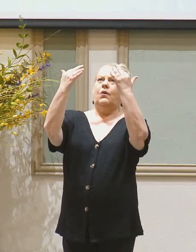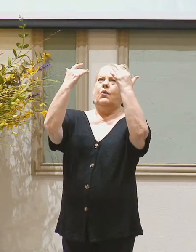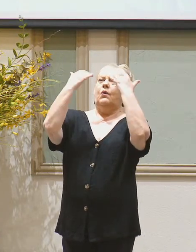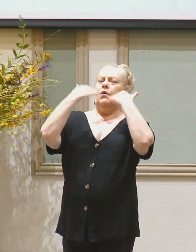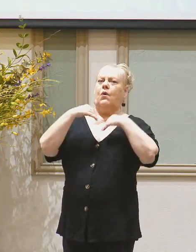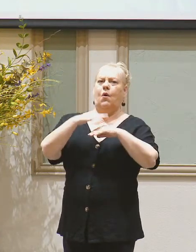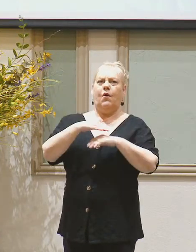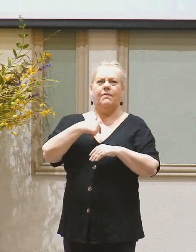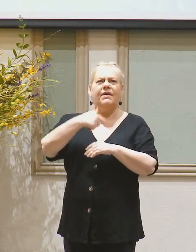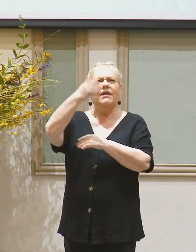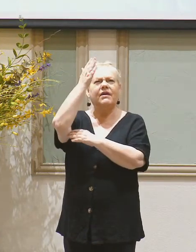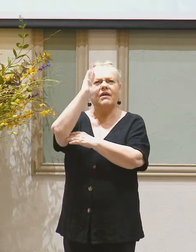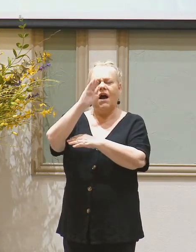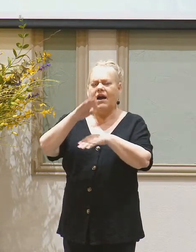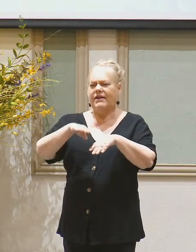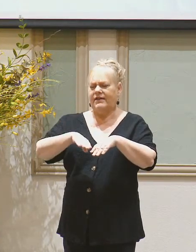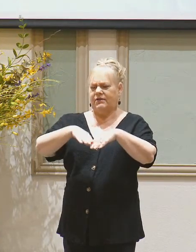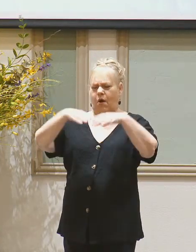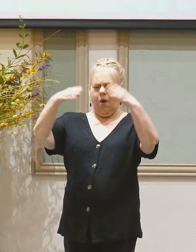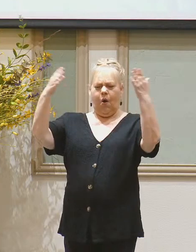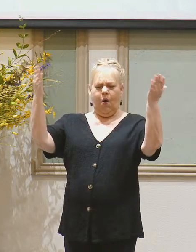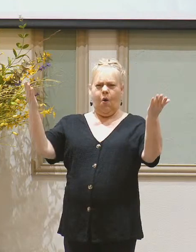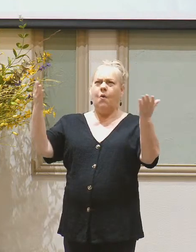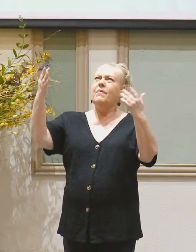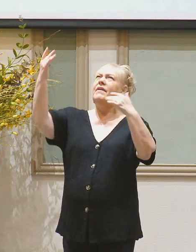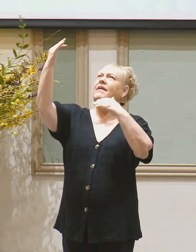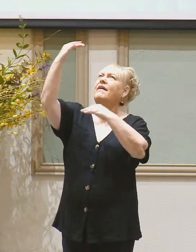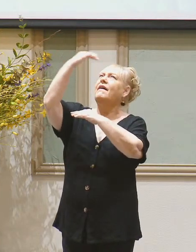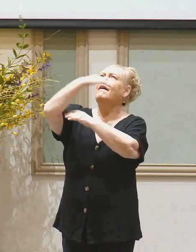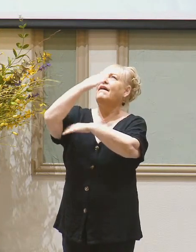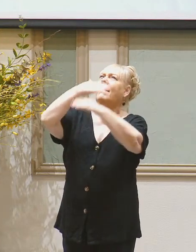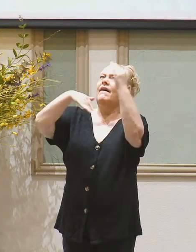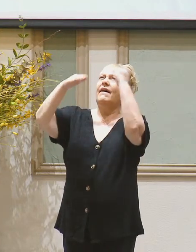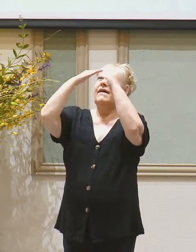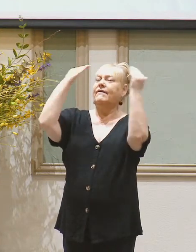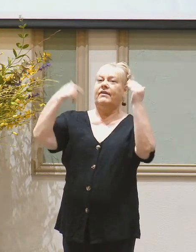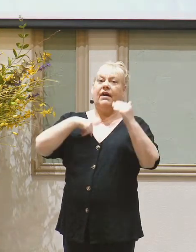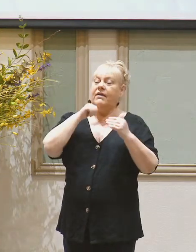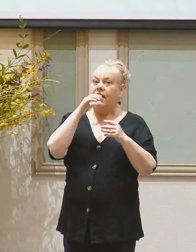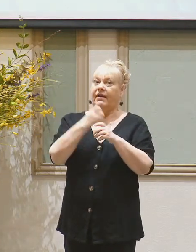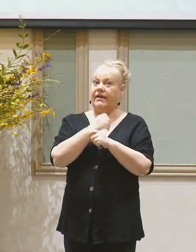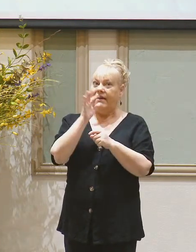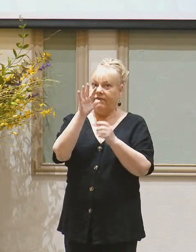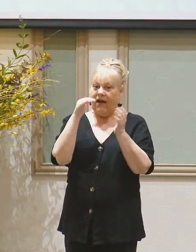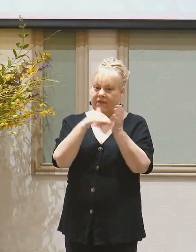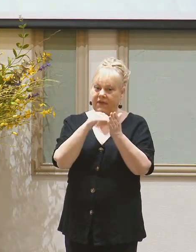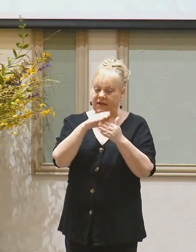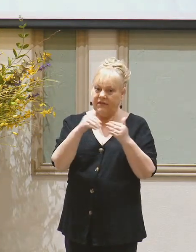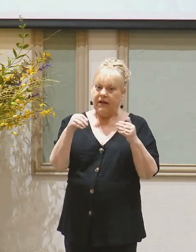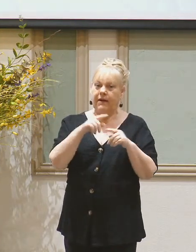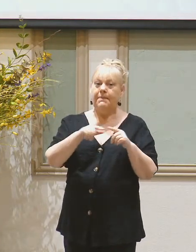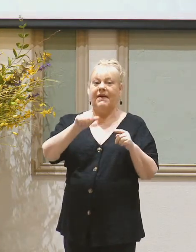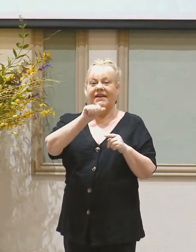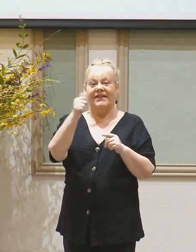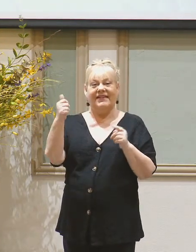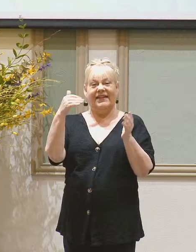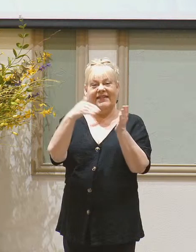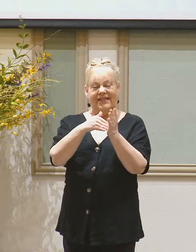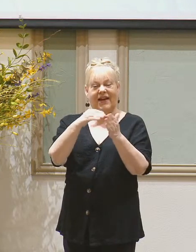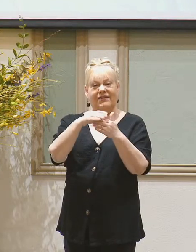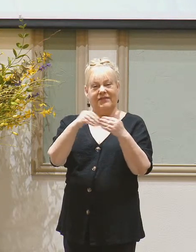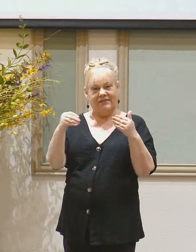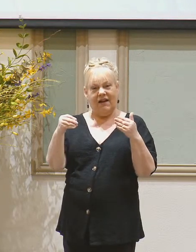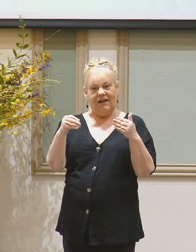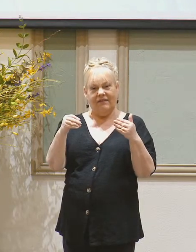me. God has opened the floodgates of heaven, and I've received not $5,000, but